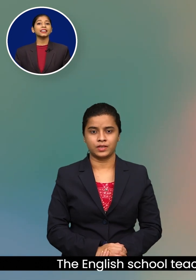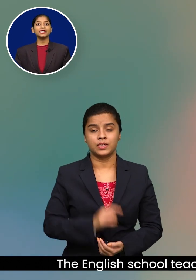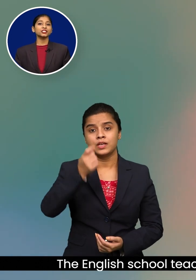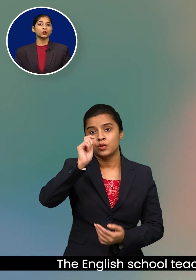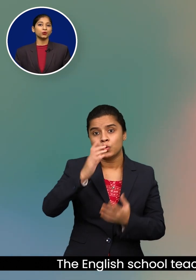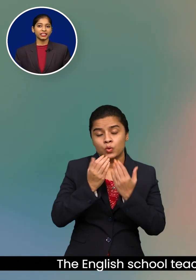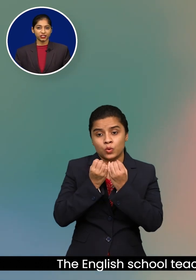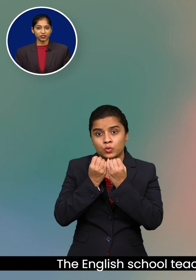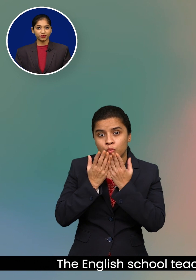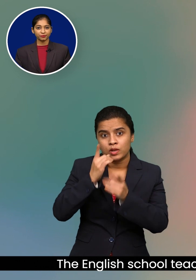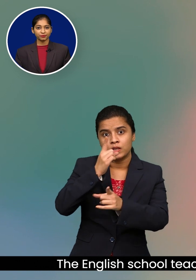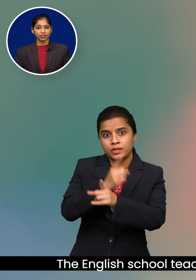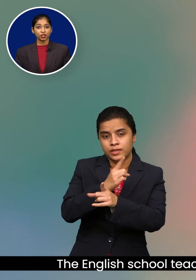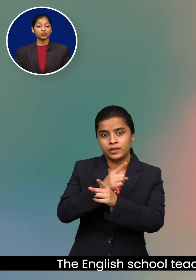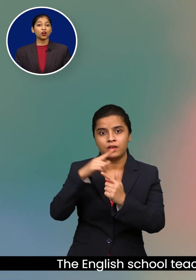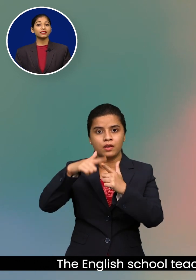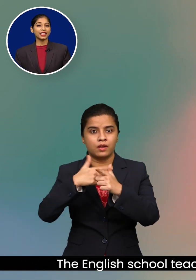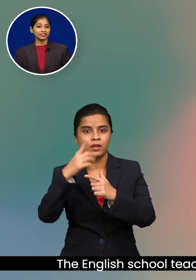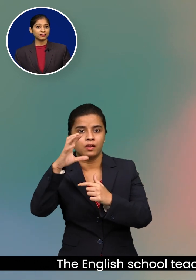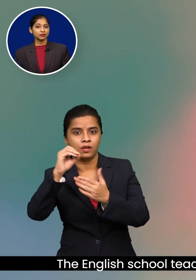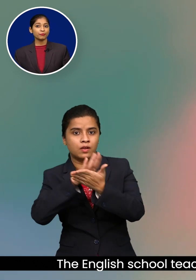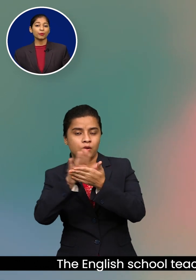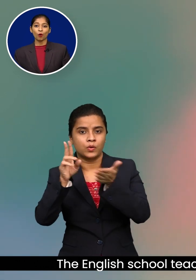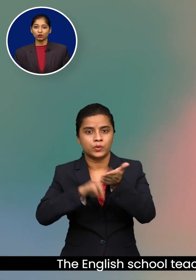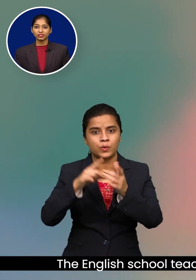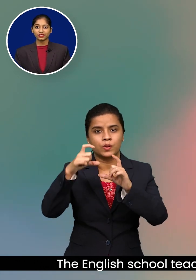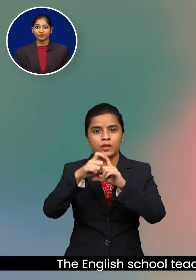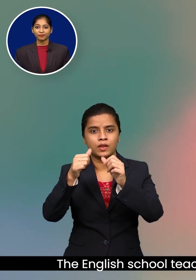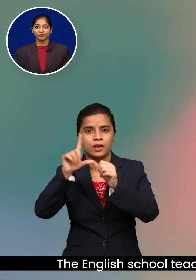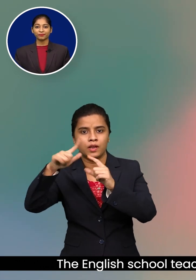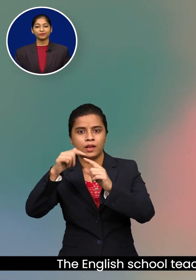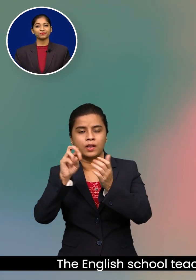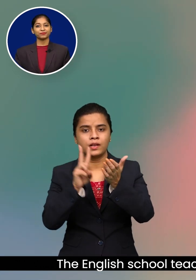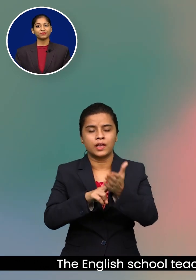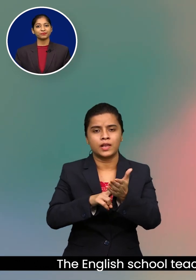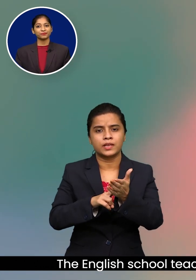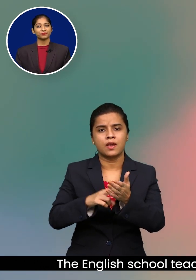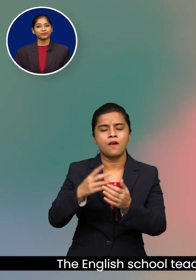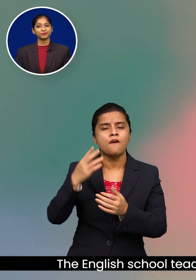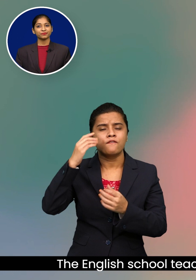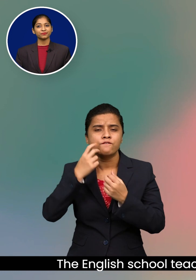The English school teacher John Dalton proposed